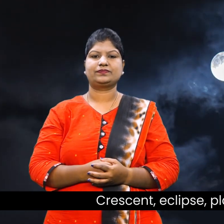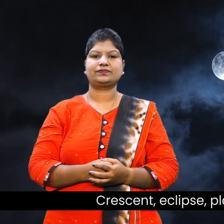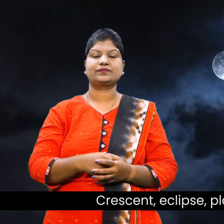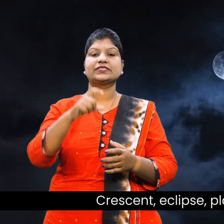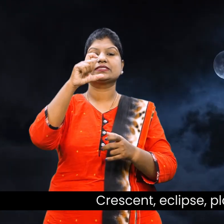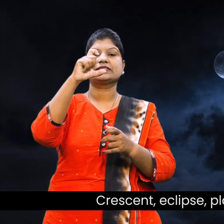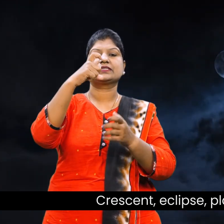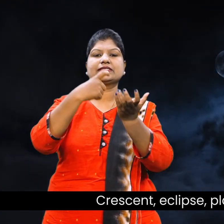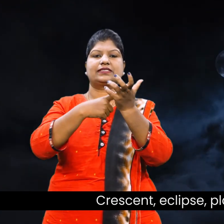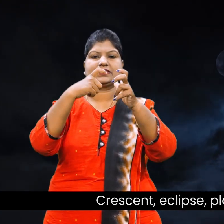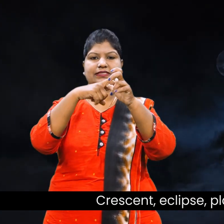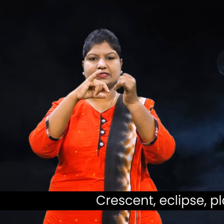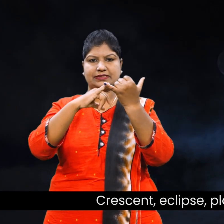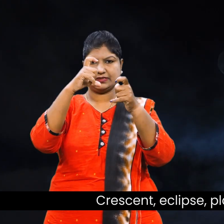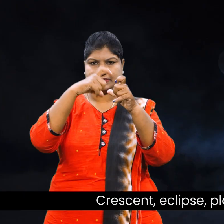crescent,